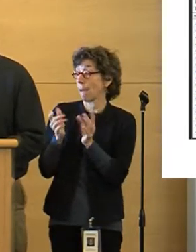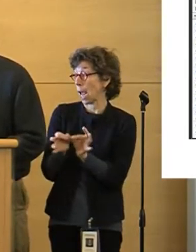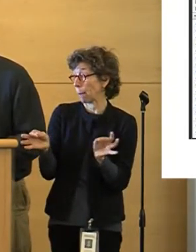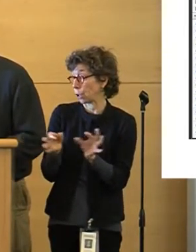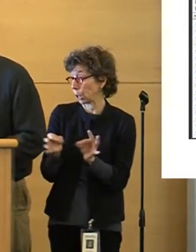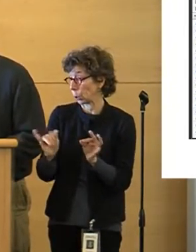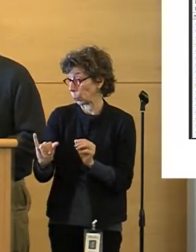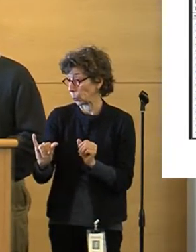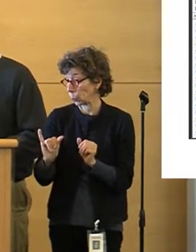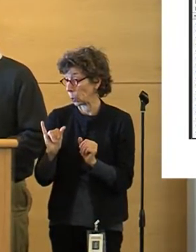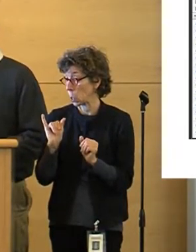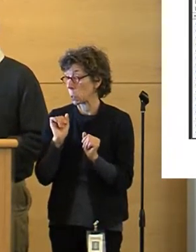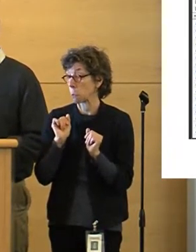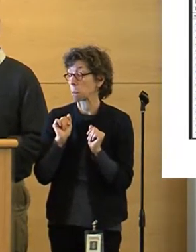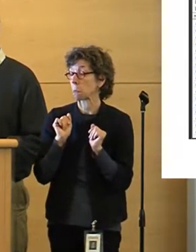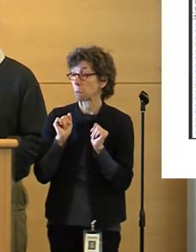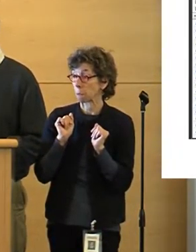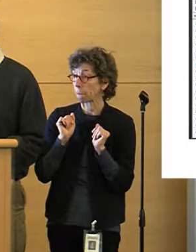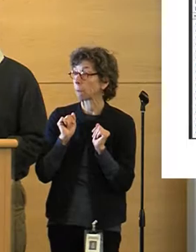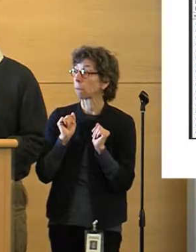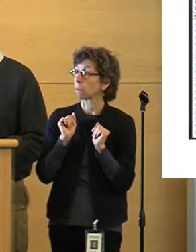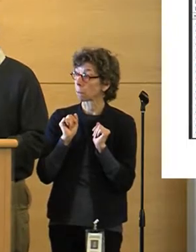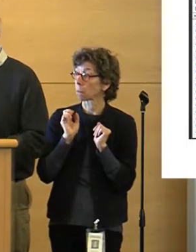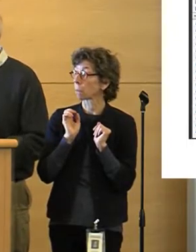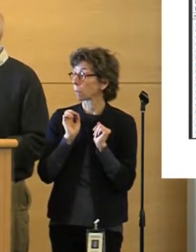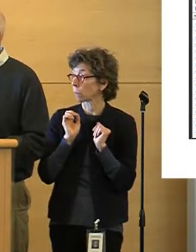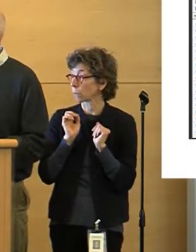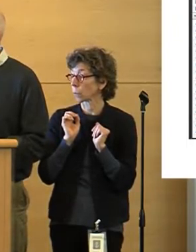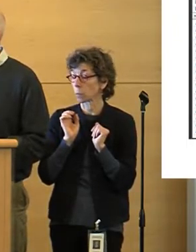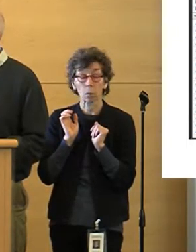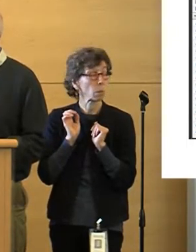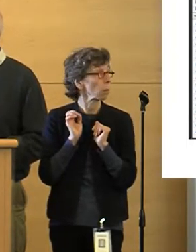with the speaker's face talking.